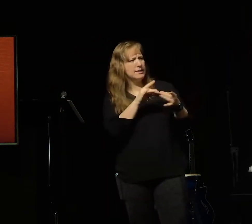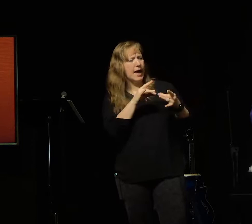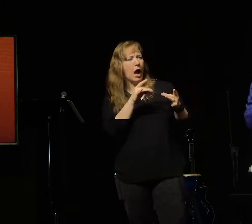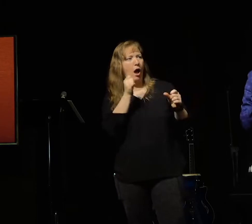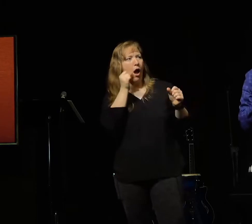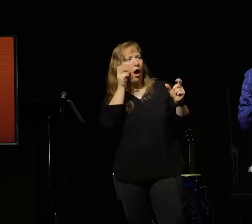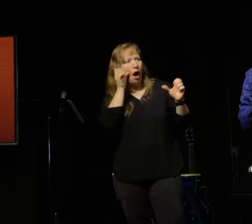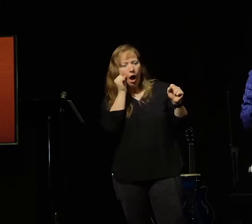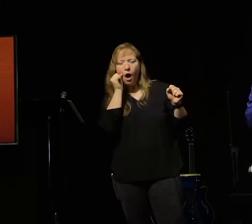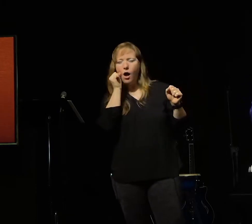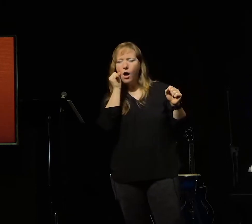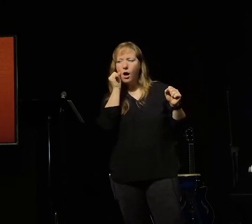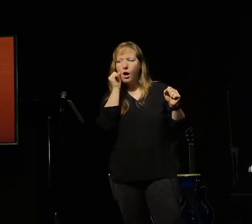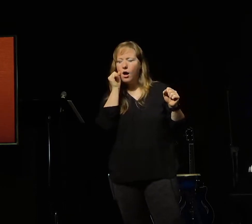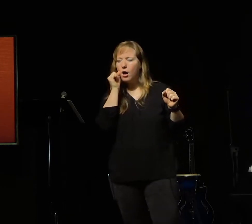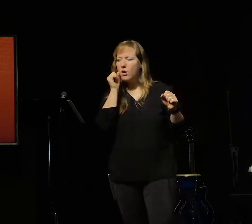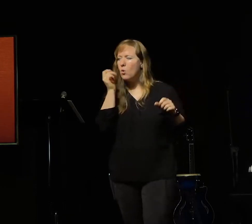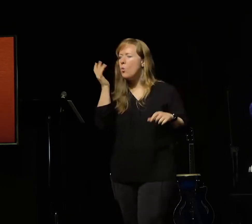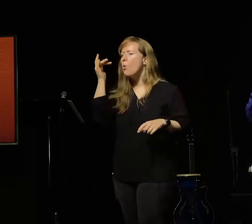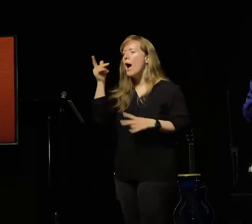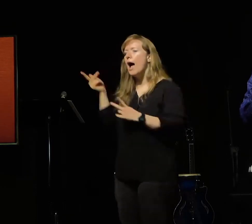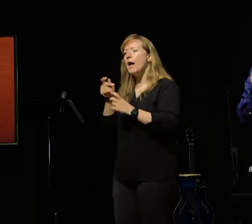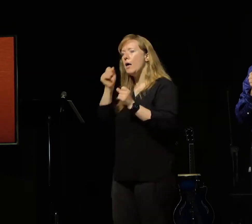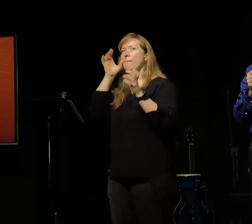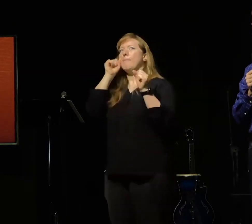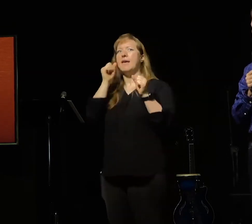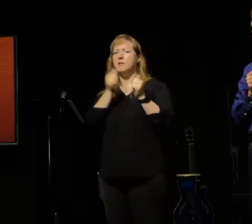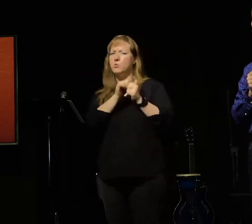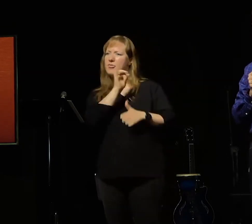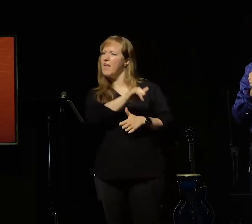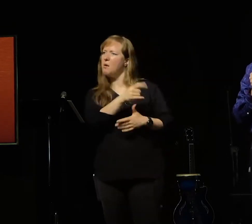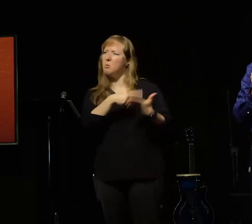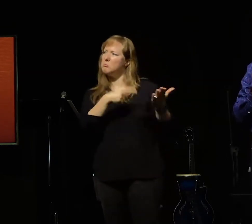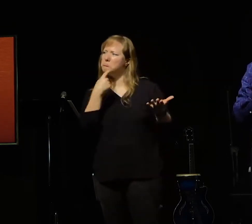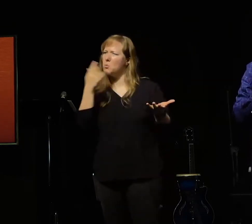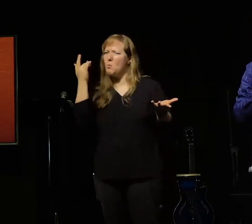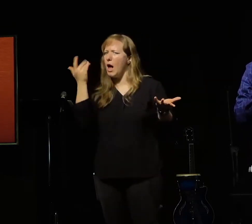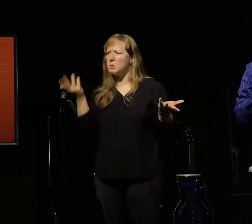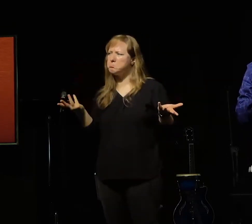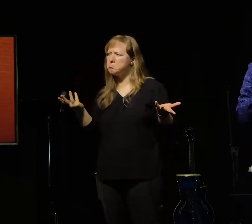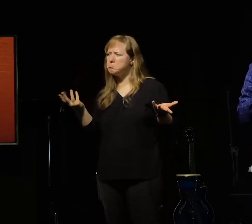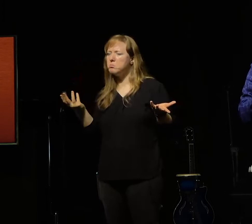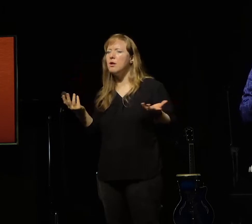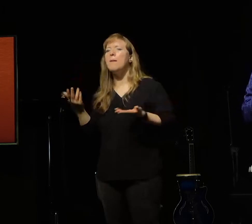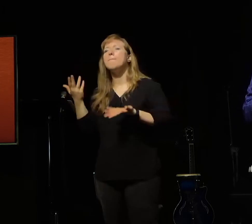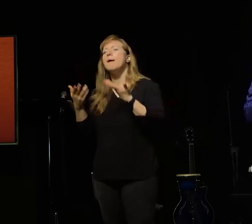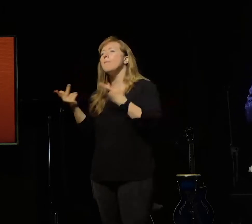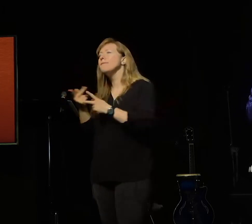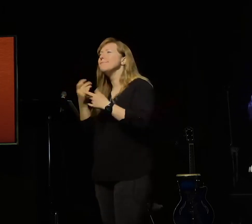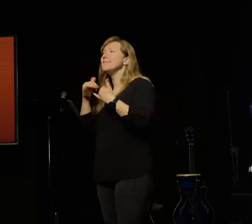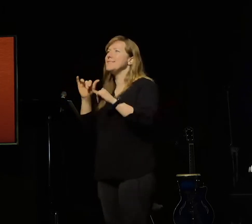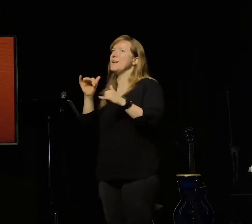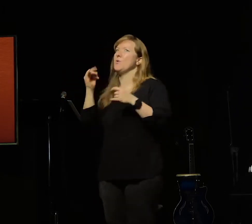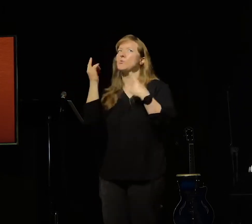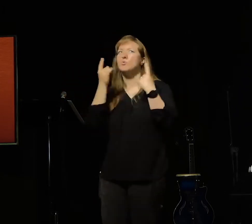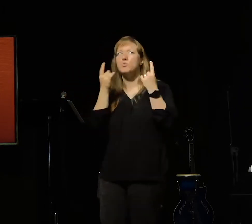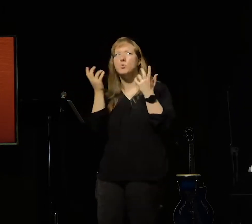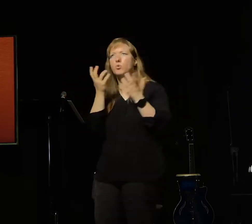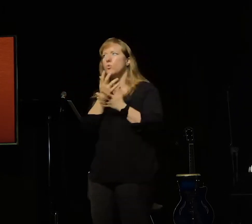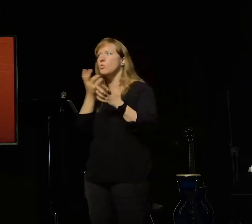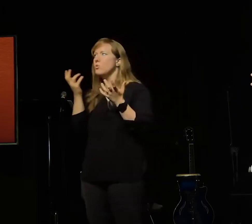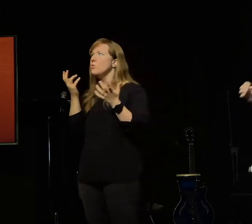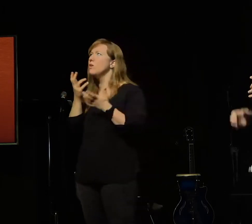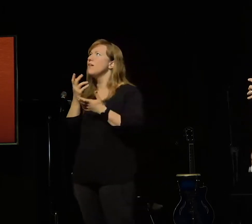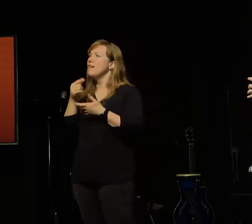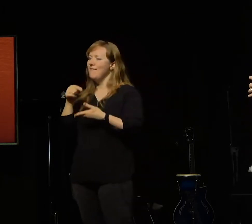him. You know why they were amazed? But there may have still been some wonder in their mind about all